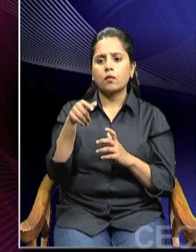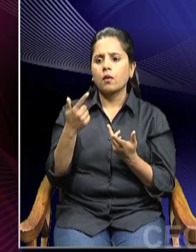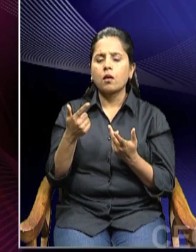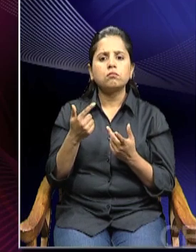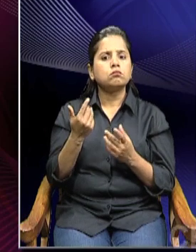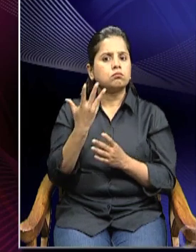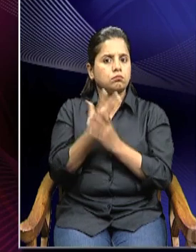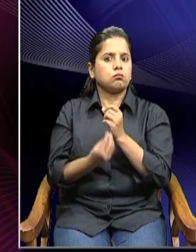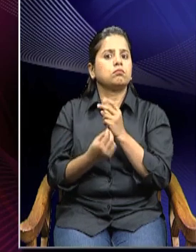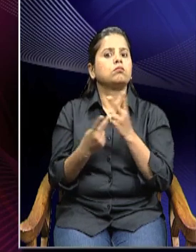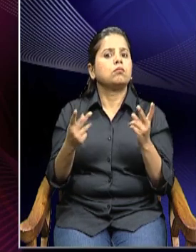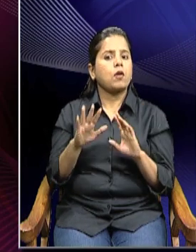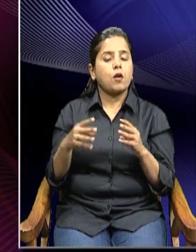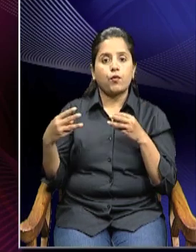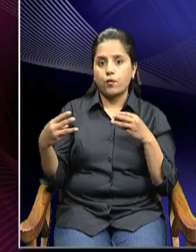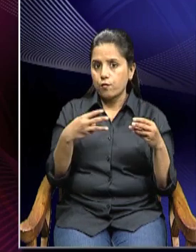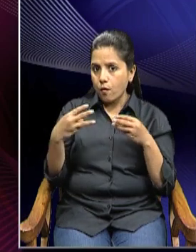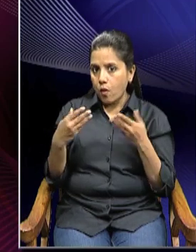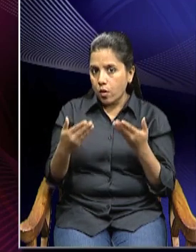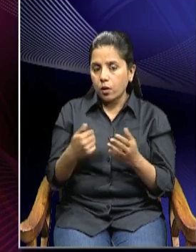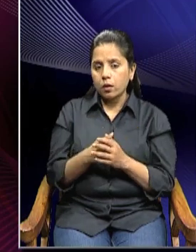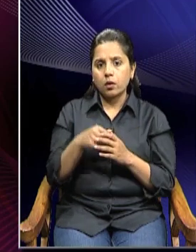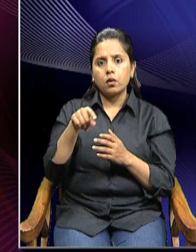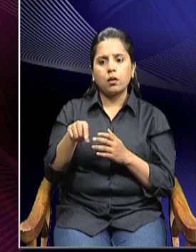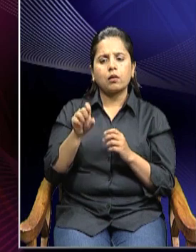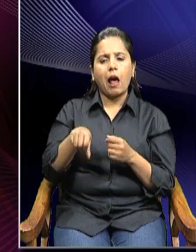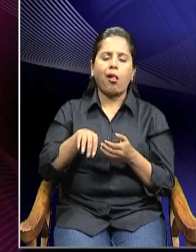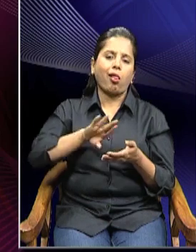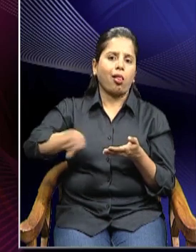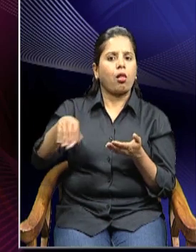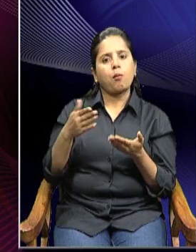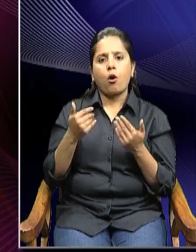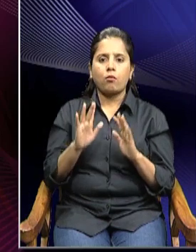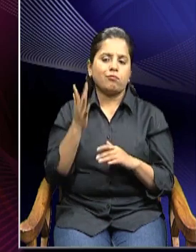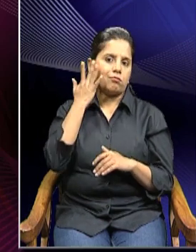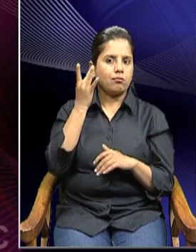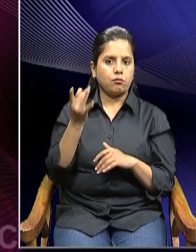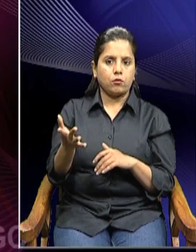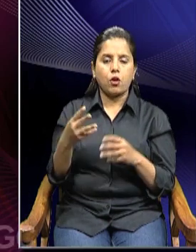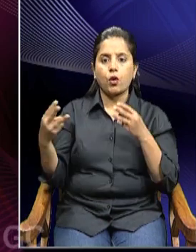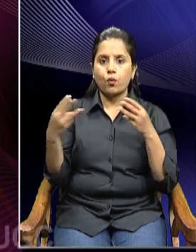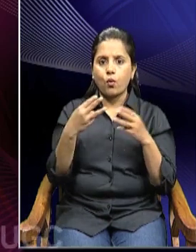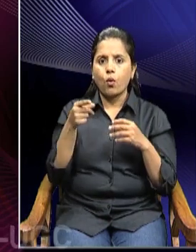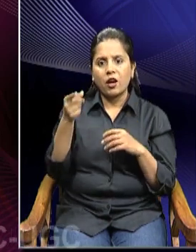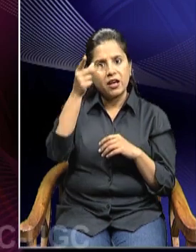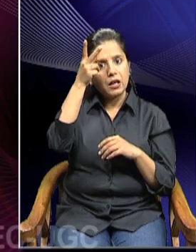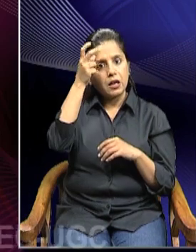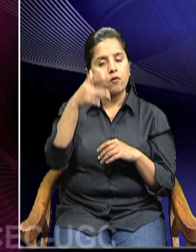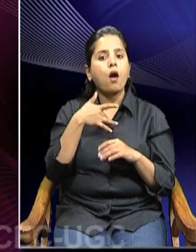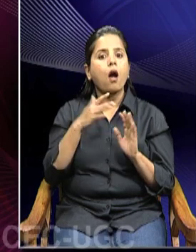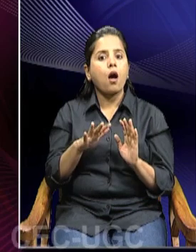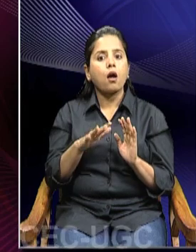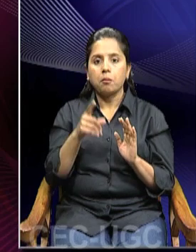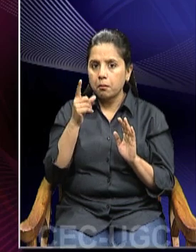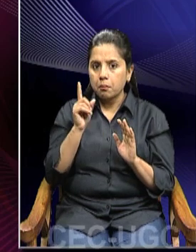redundant, that war is avoidable, that war is an evil and has